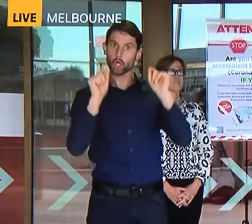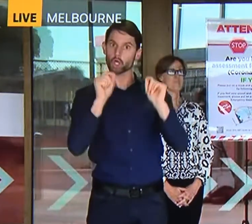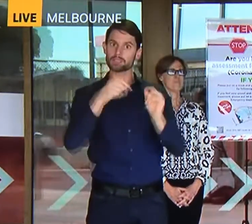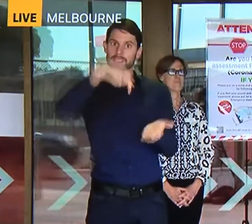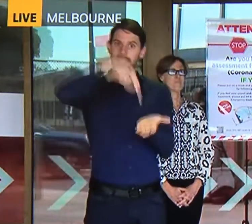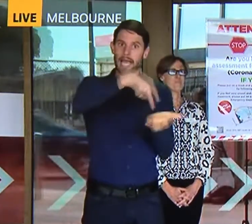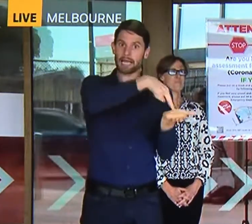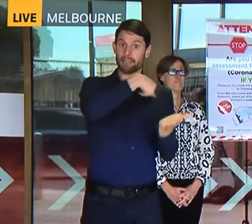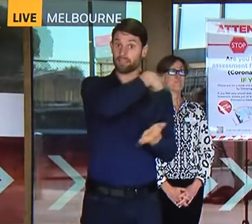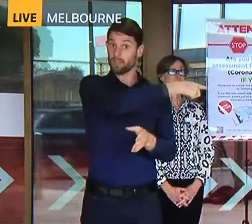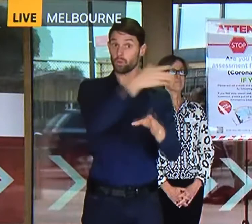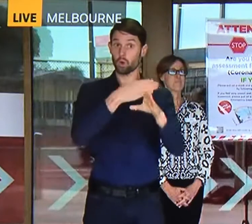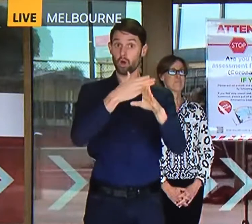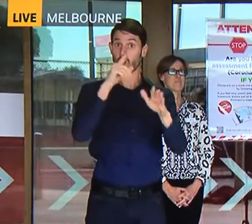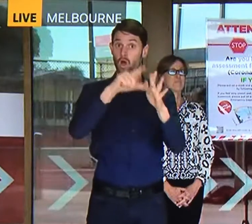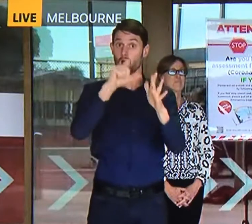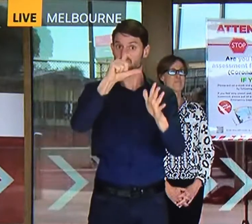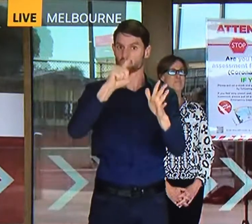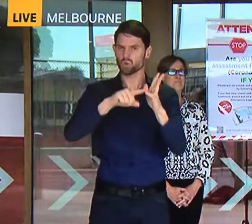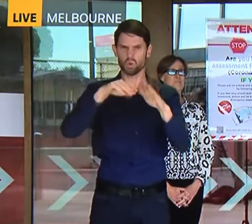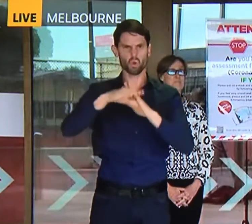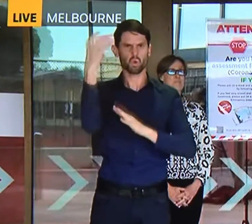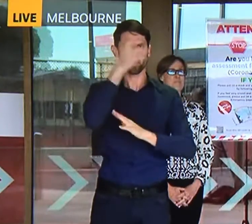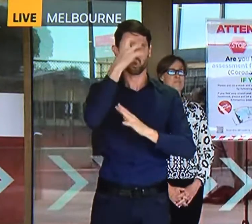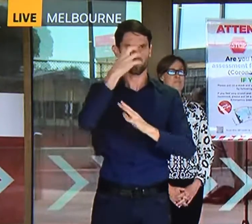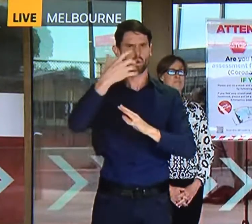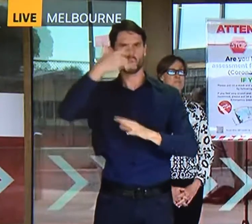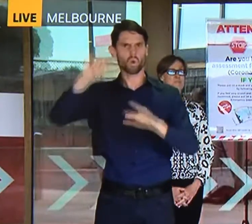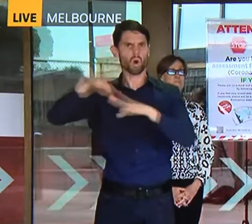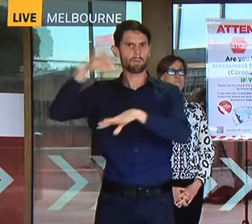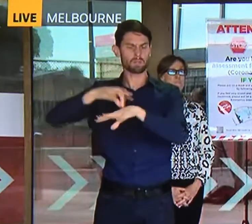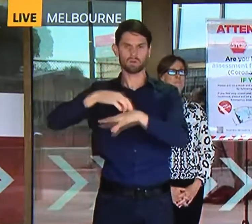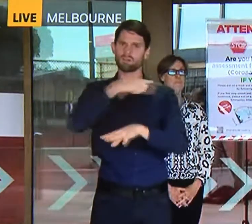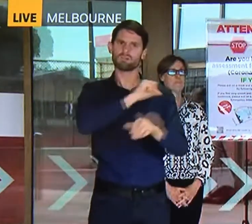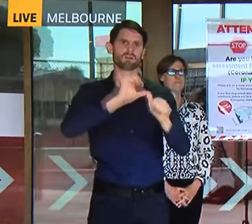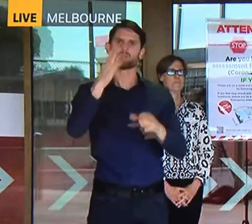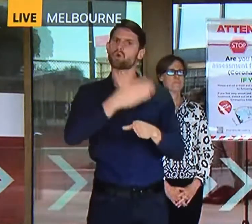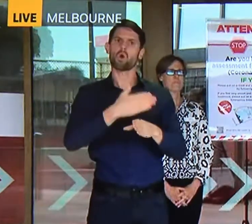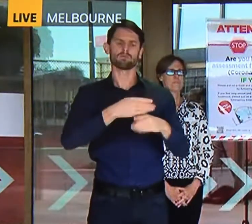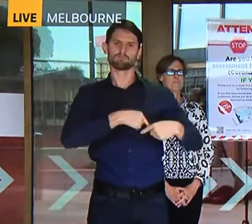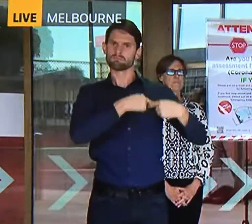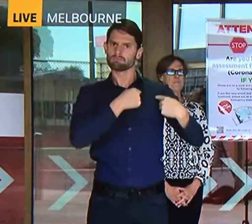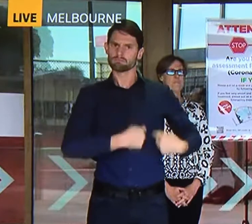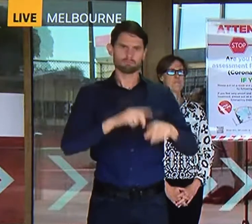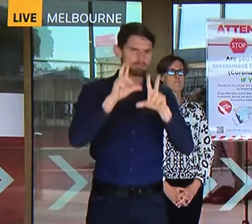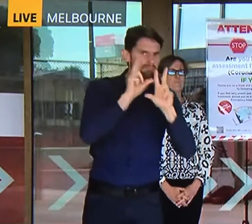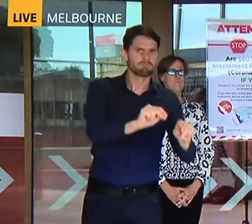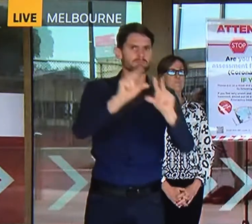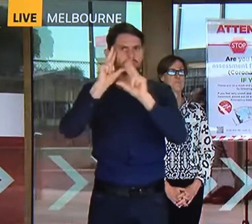nurses here in ICU, who are doing an amazing job, taking care of patients now, taking care of patients in the